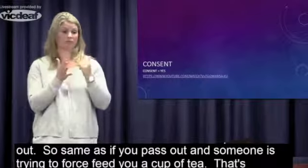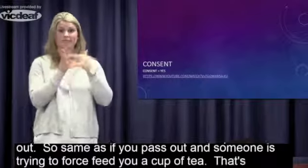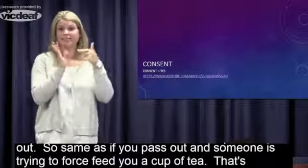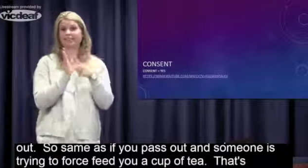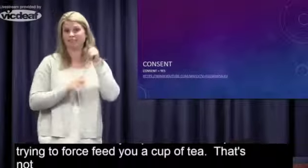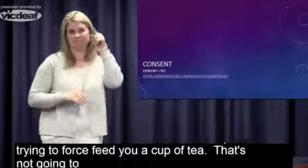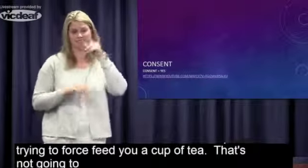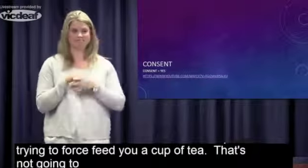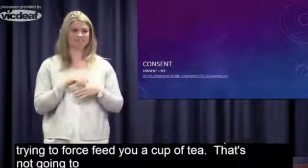So if